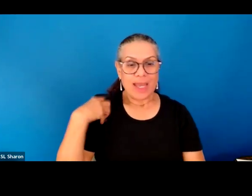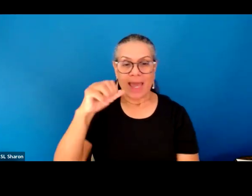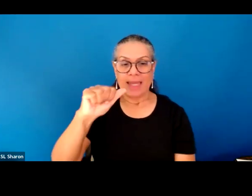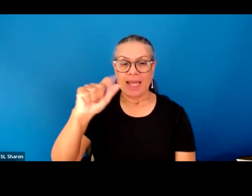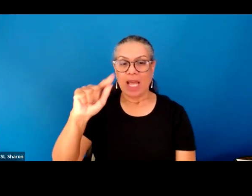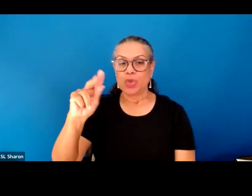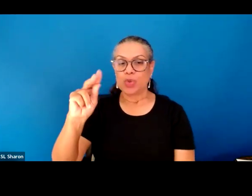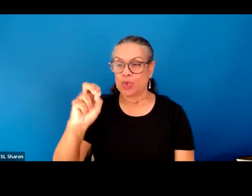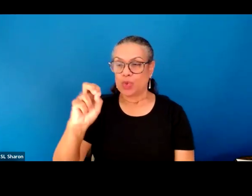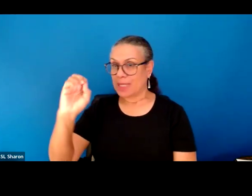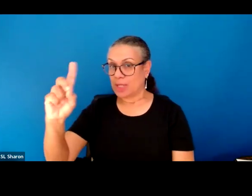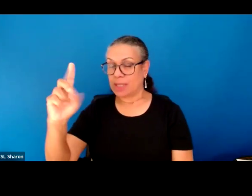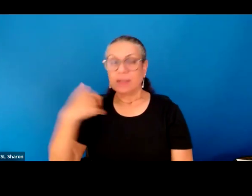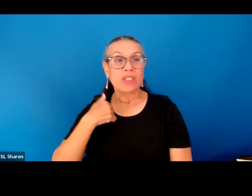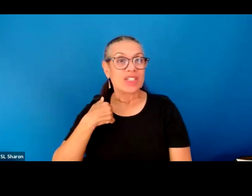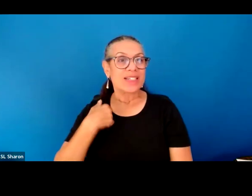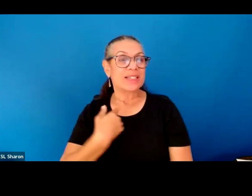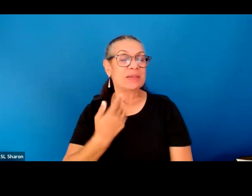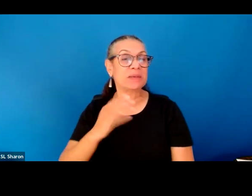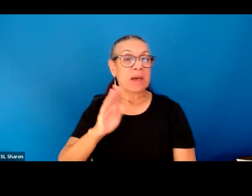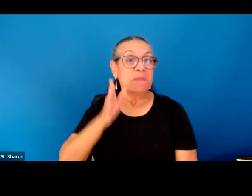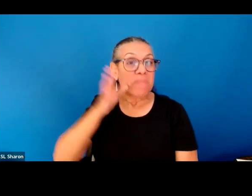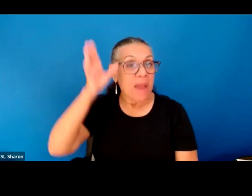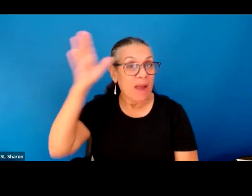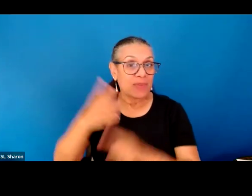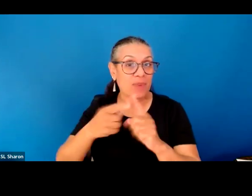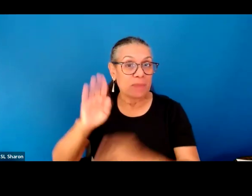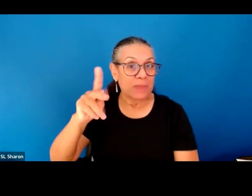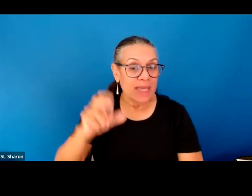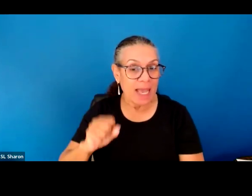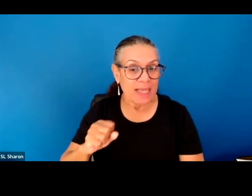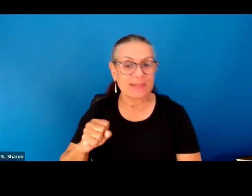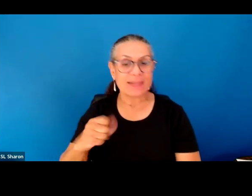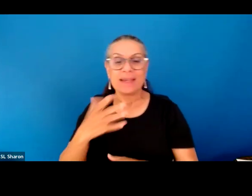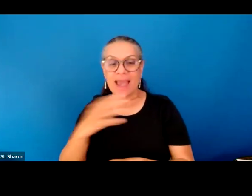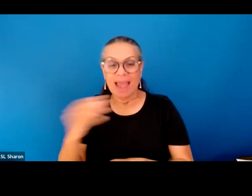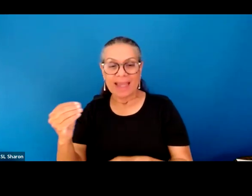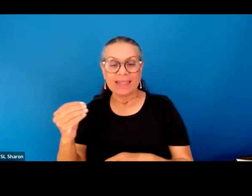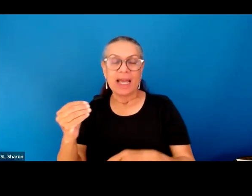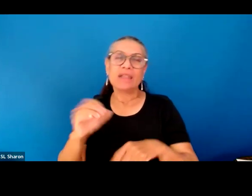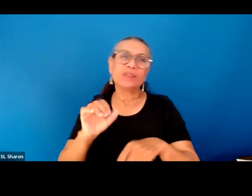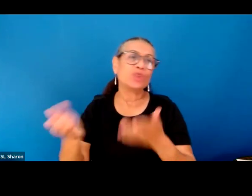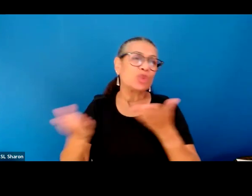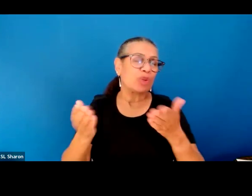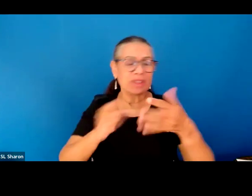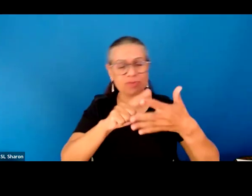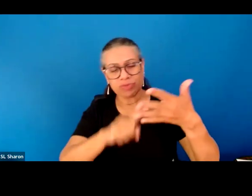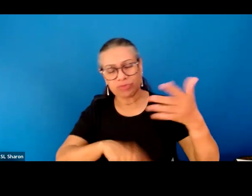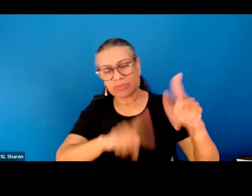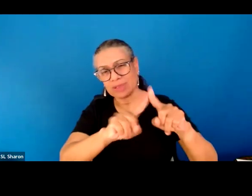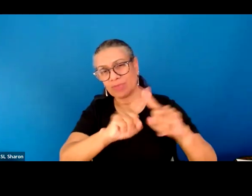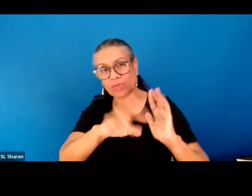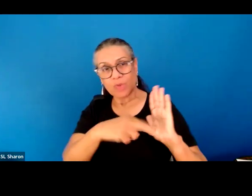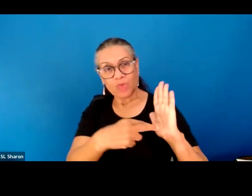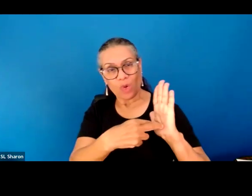of Boston Public Schools, a BPS parent, and having served the district in multiple roles, she brings a deep